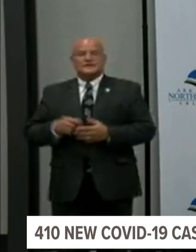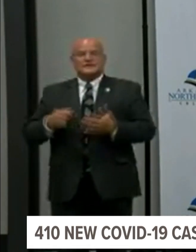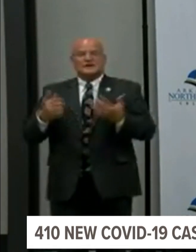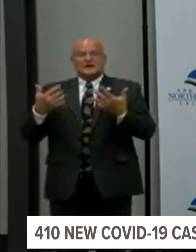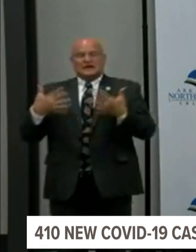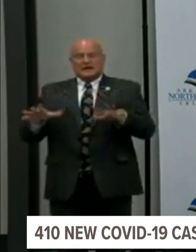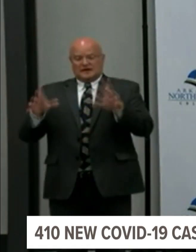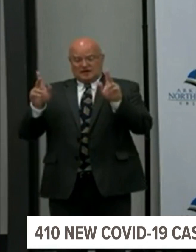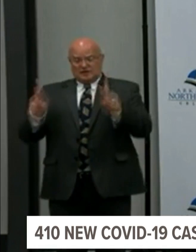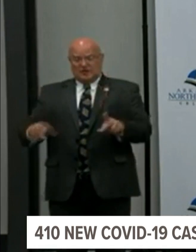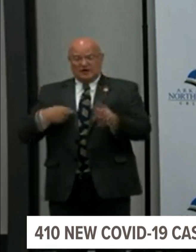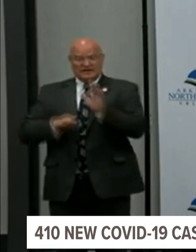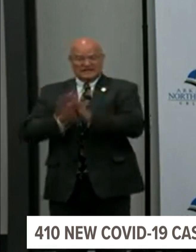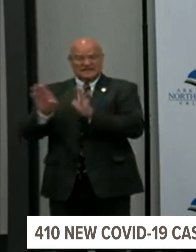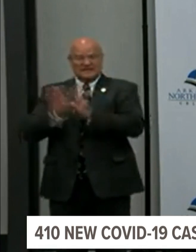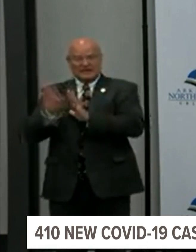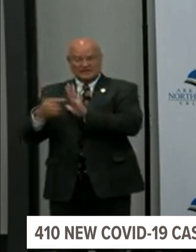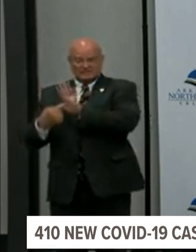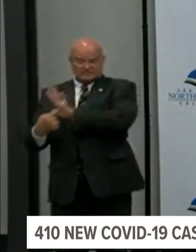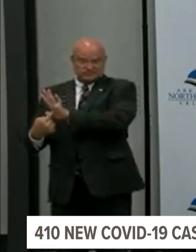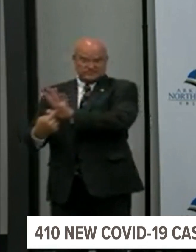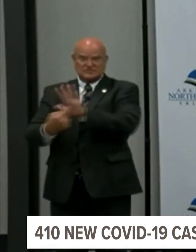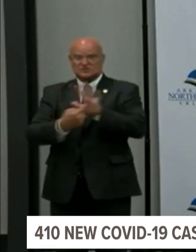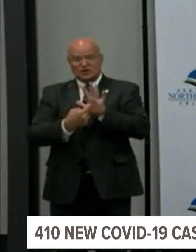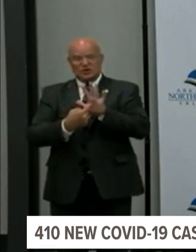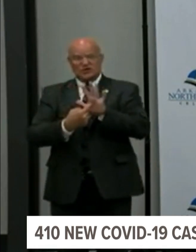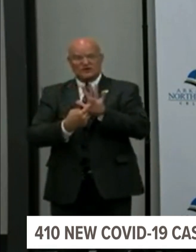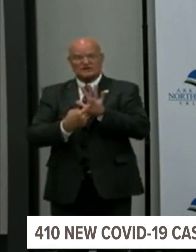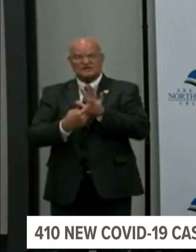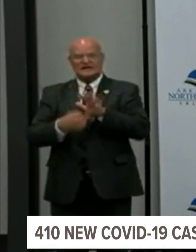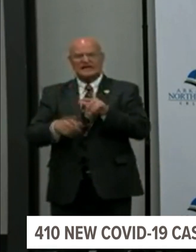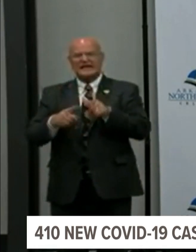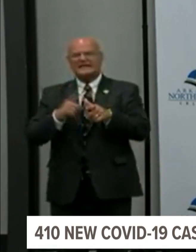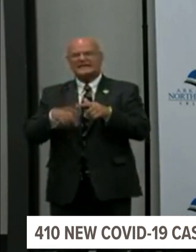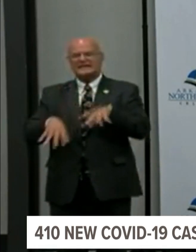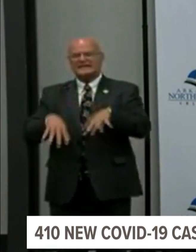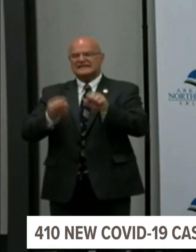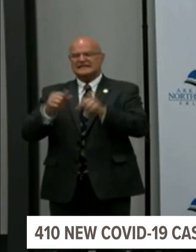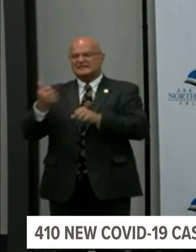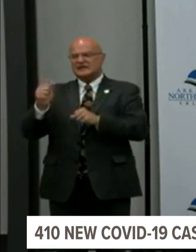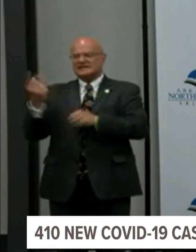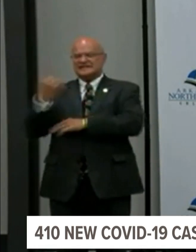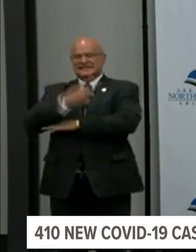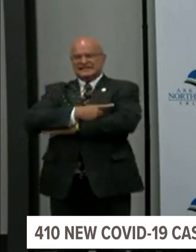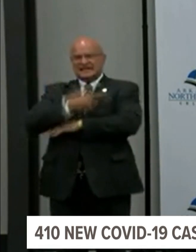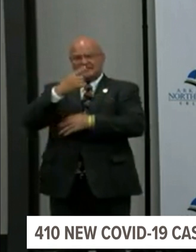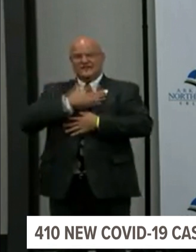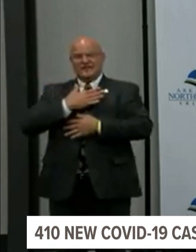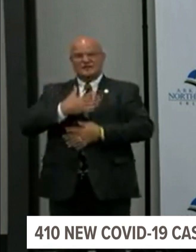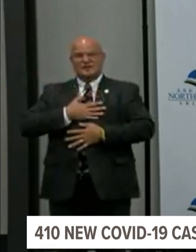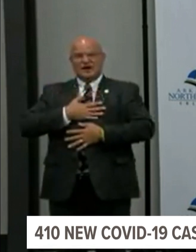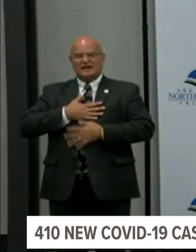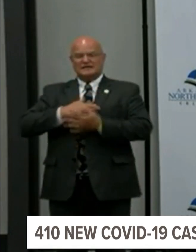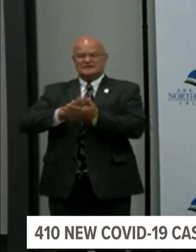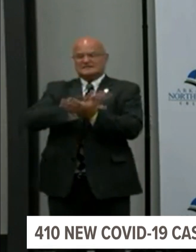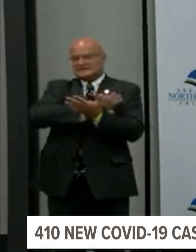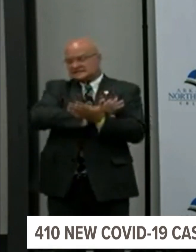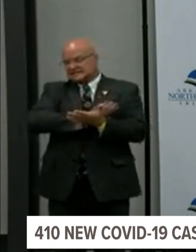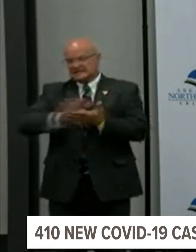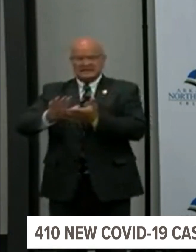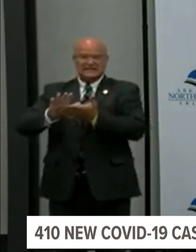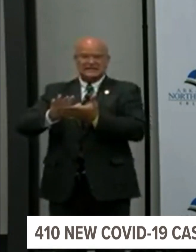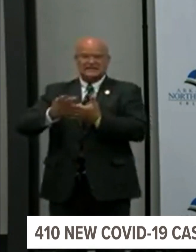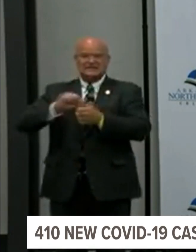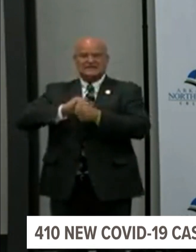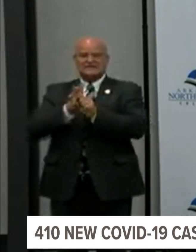After a person has developed symptoms, it takes about 10 days for the body to clear the virus so that they